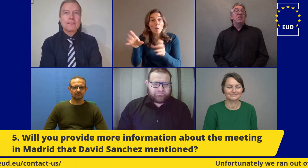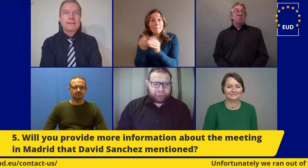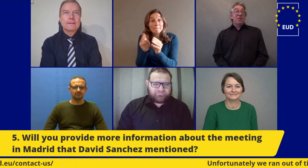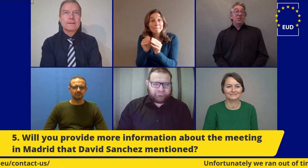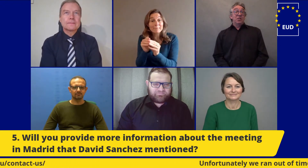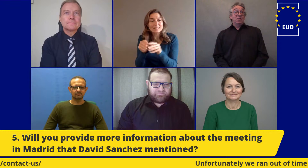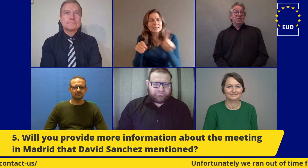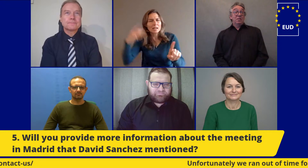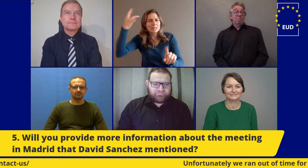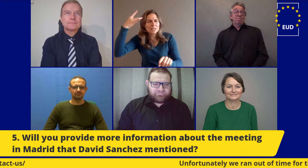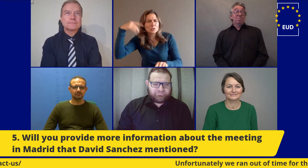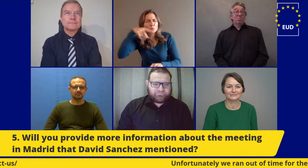mentioned?